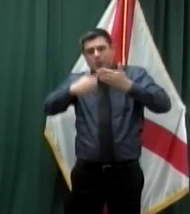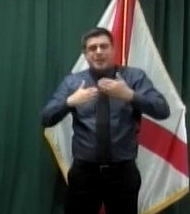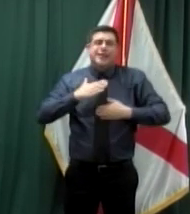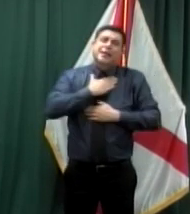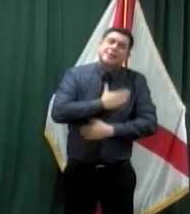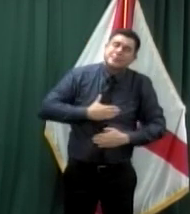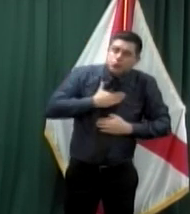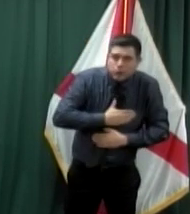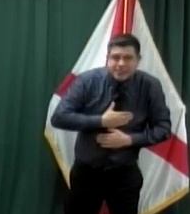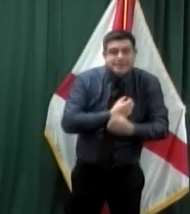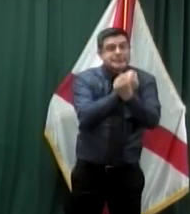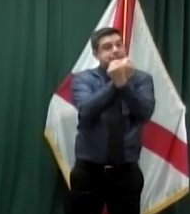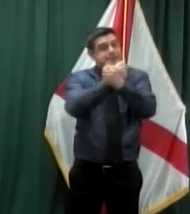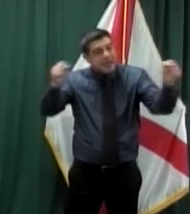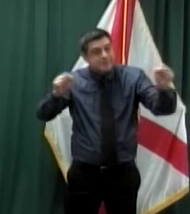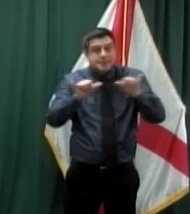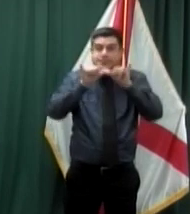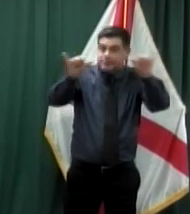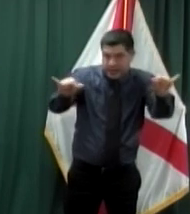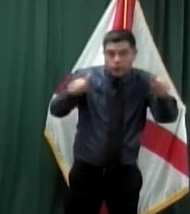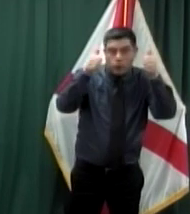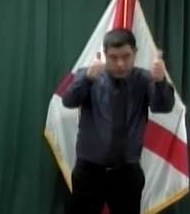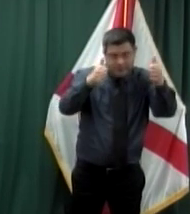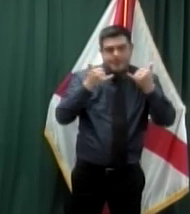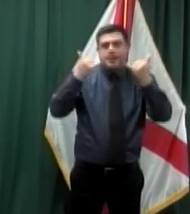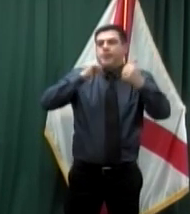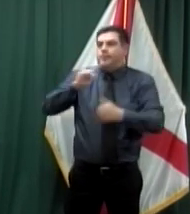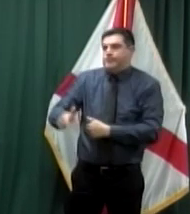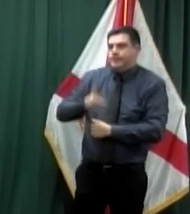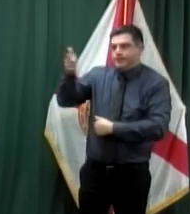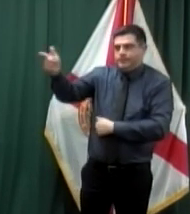Weber with the Florida Fish and Wildlife.